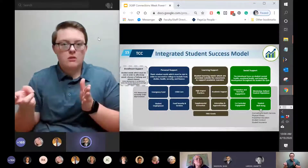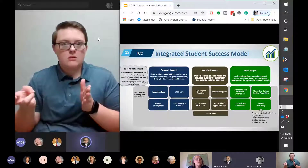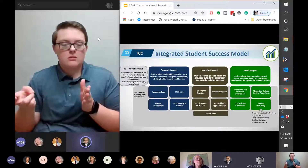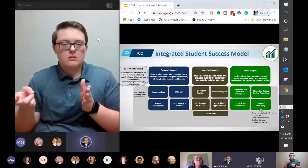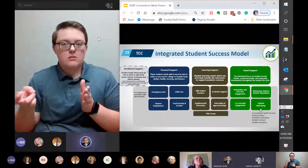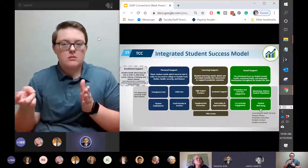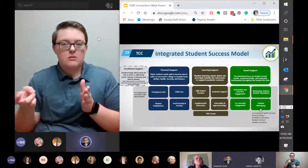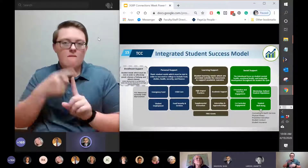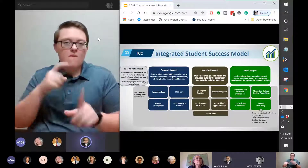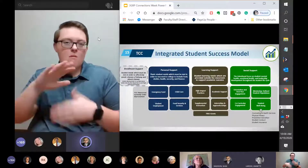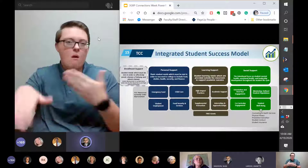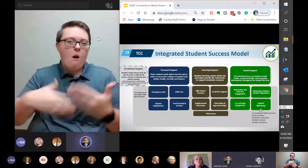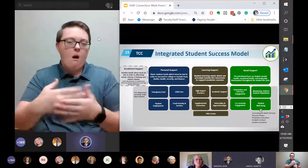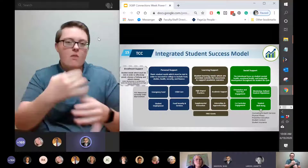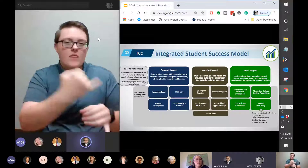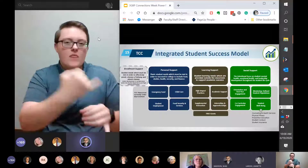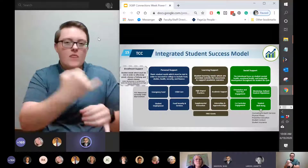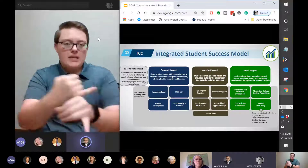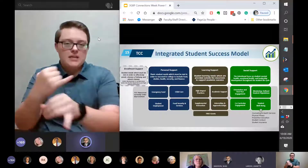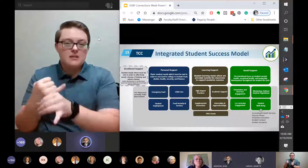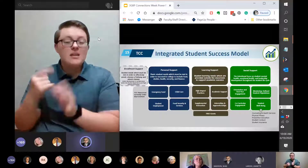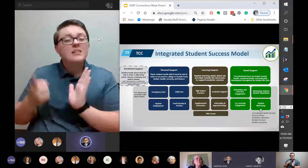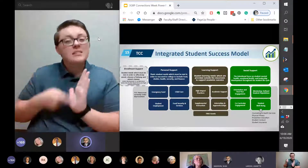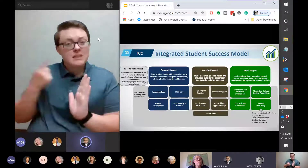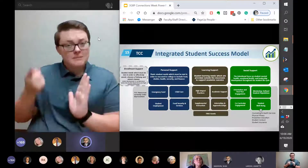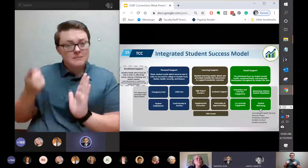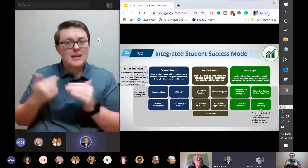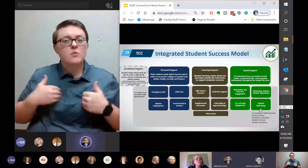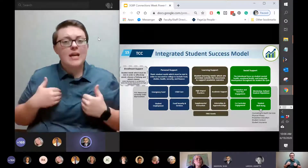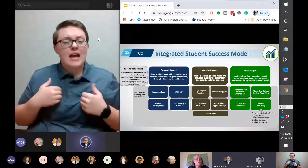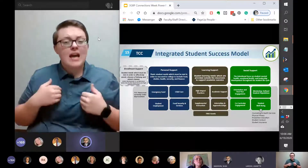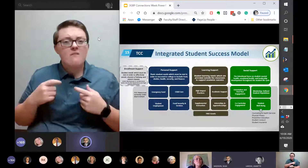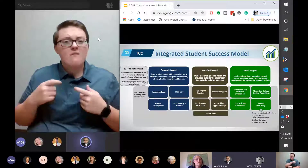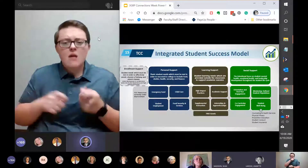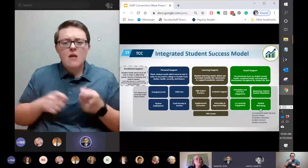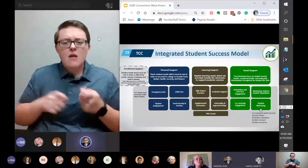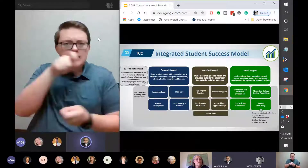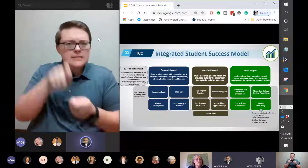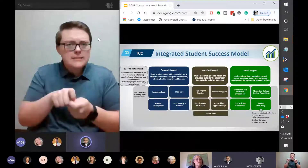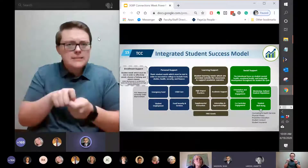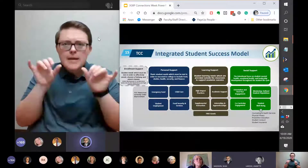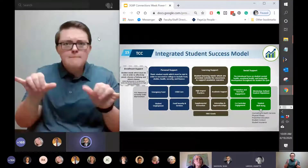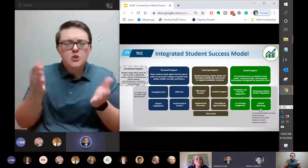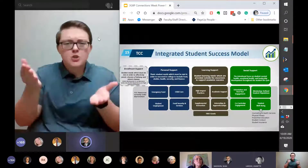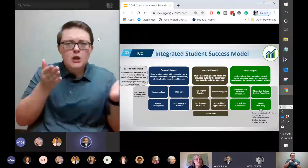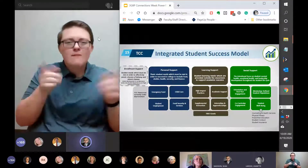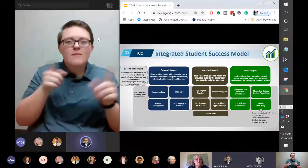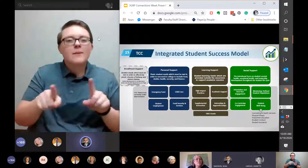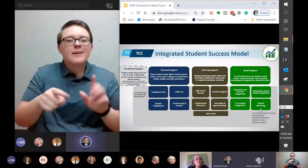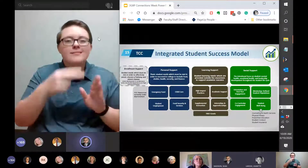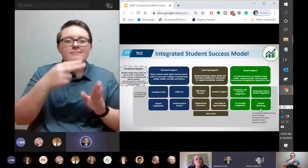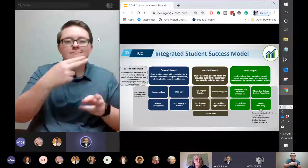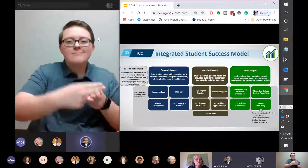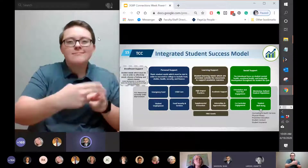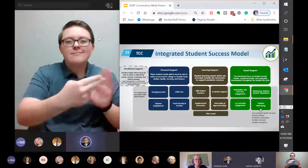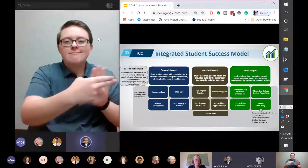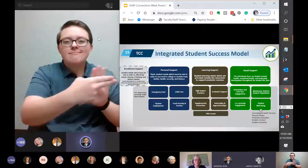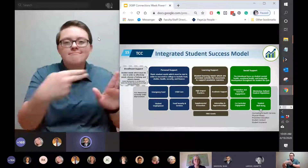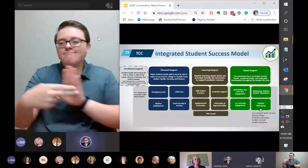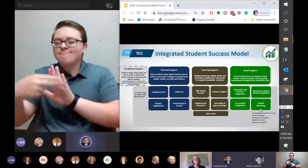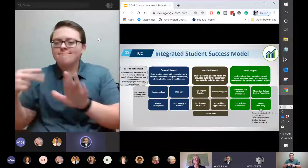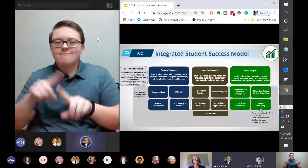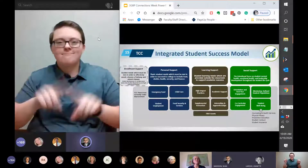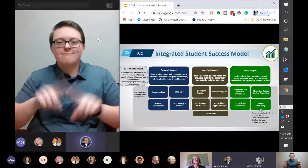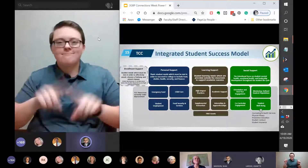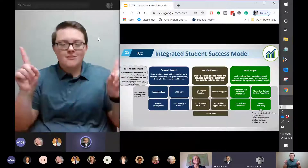instances, we offer identical services under different naming conventions. Some are boutique resources created